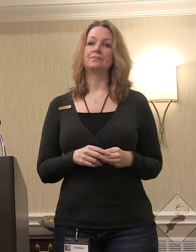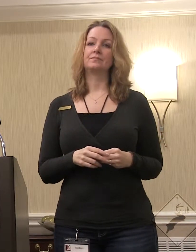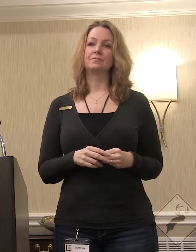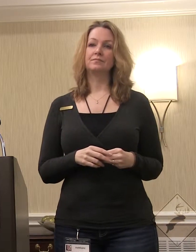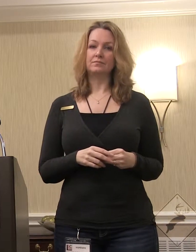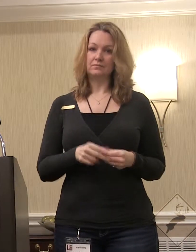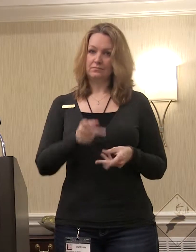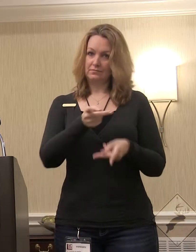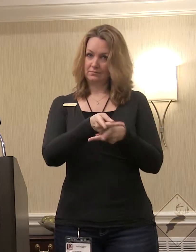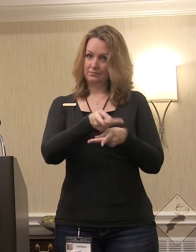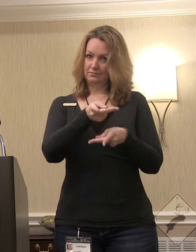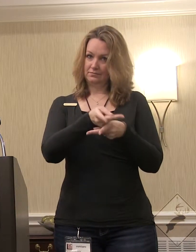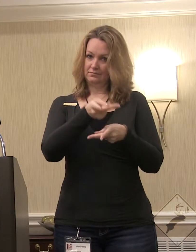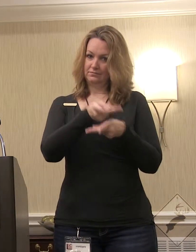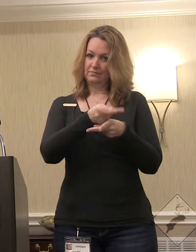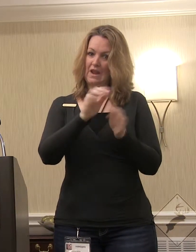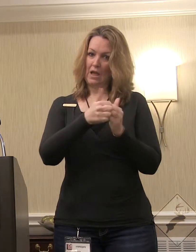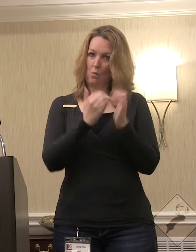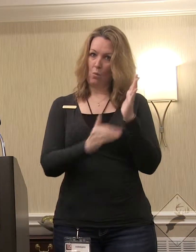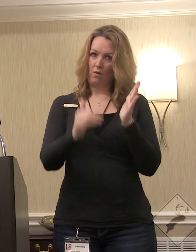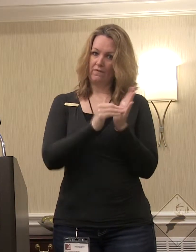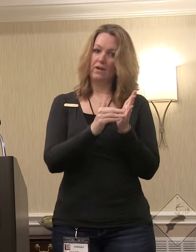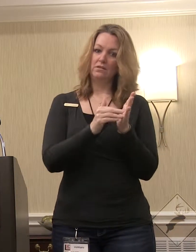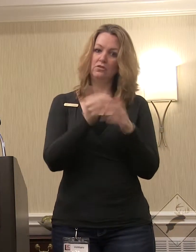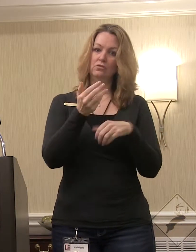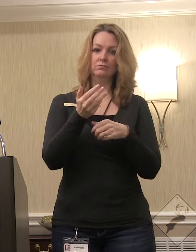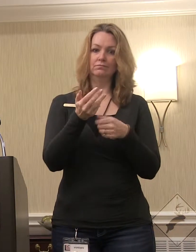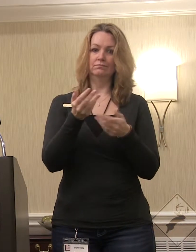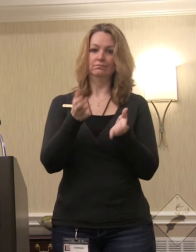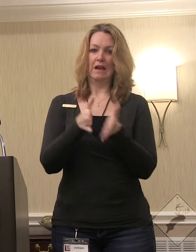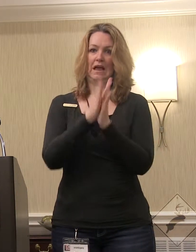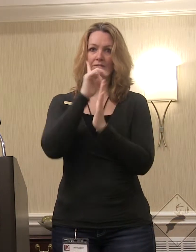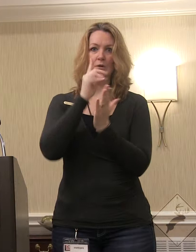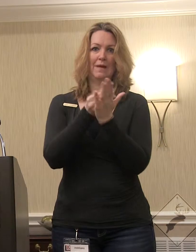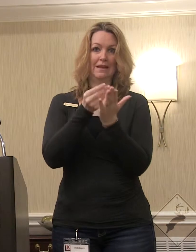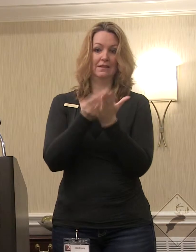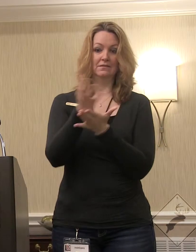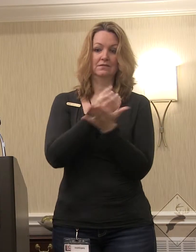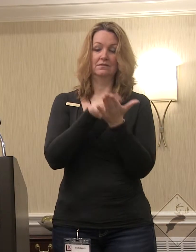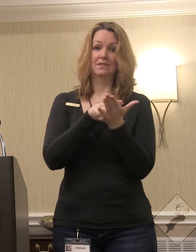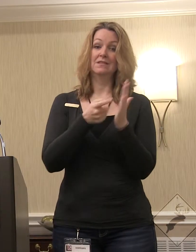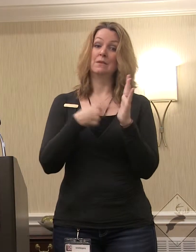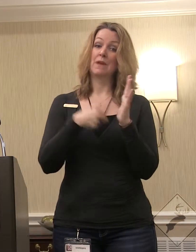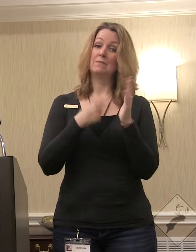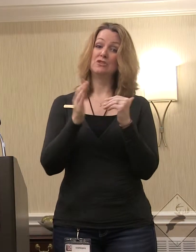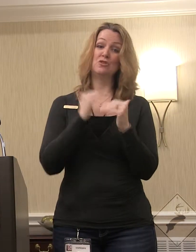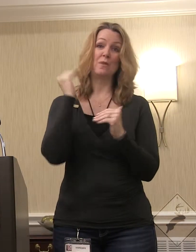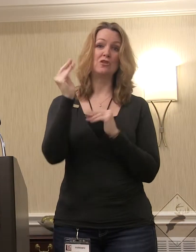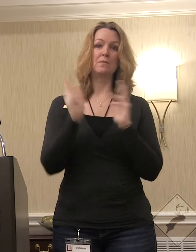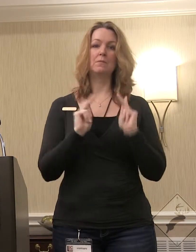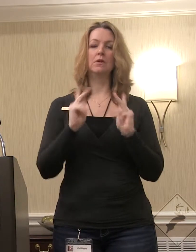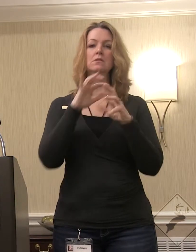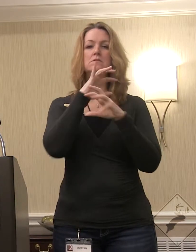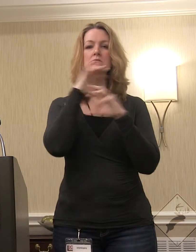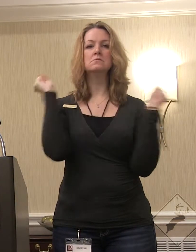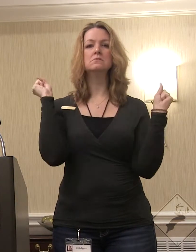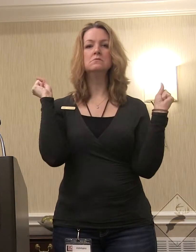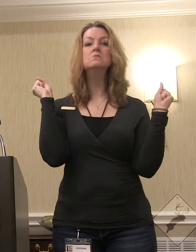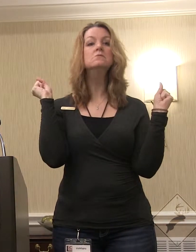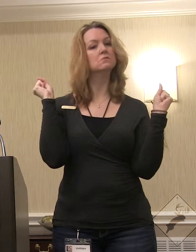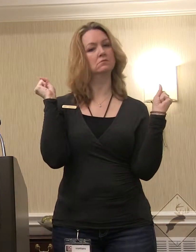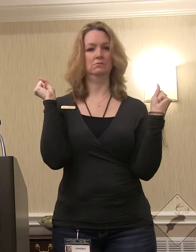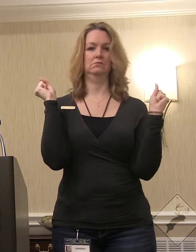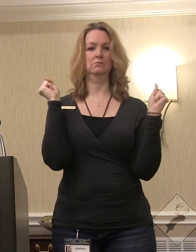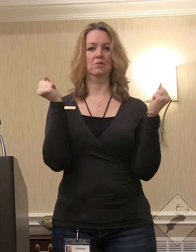Be careful in the frequency of your fundraising. Sometimes people fundraise too much. People get fundraising burnout.